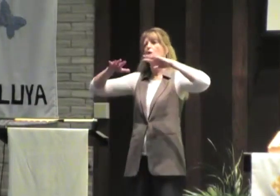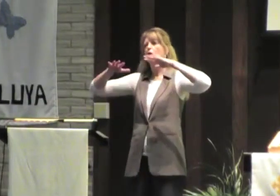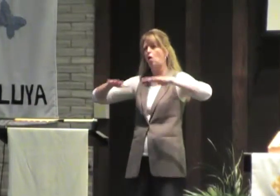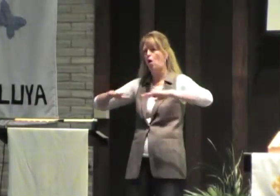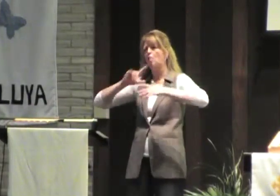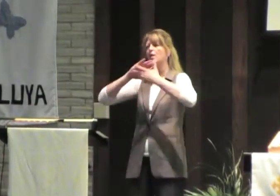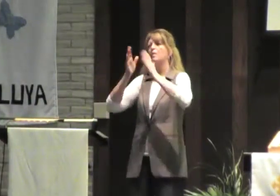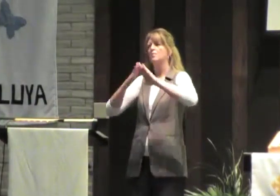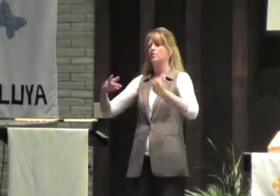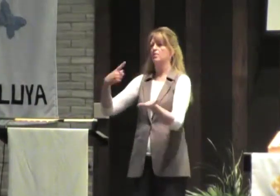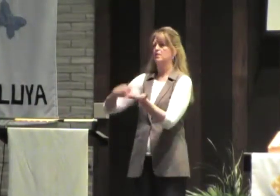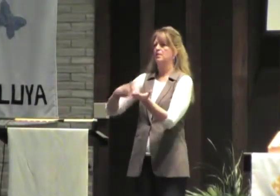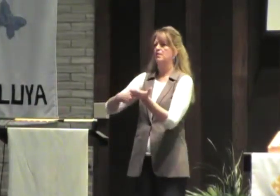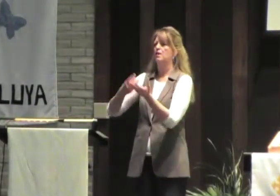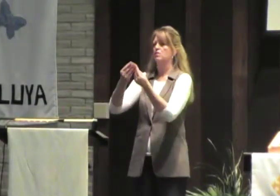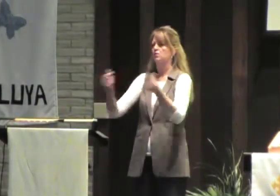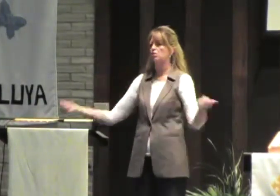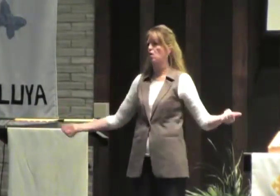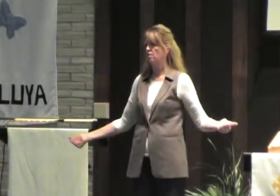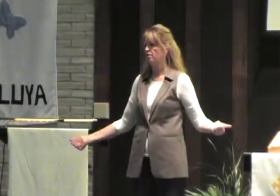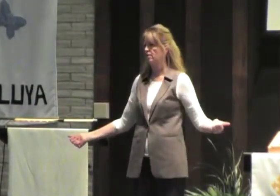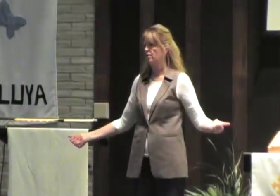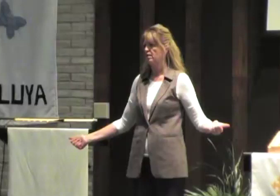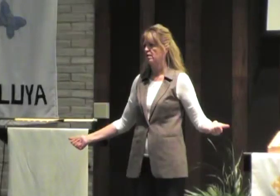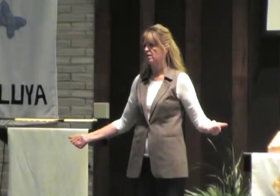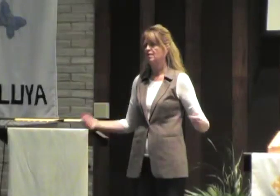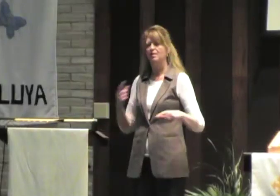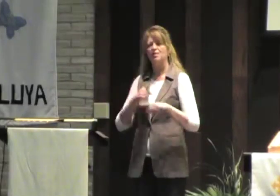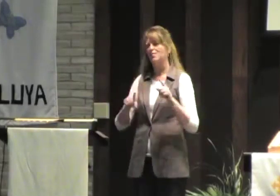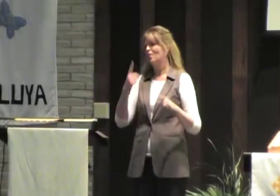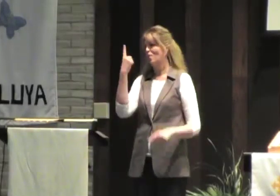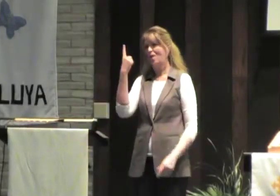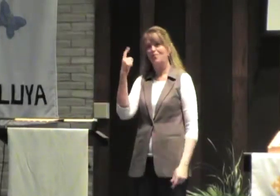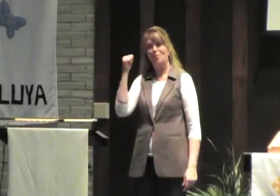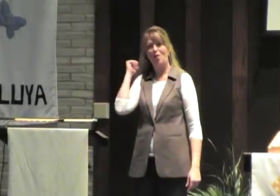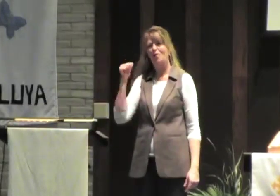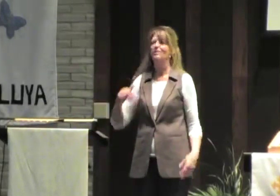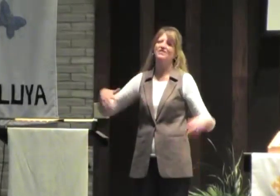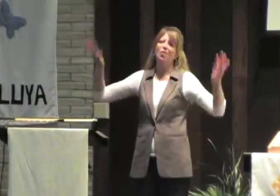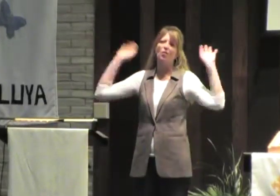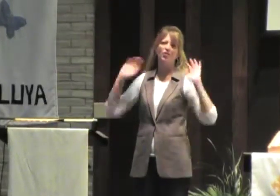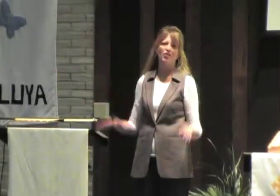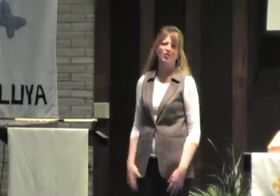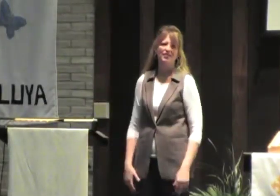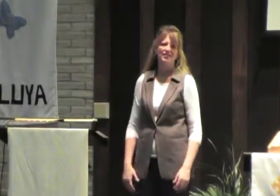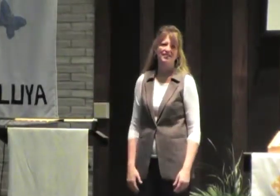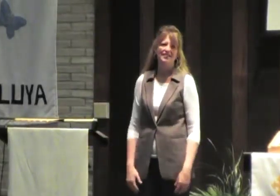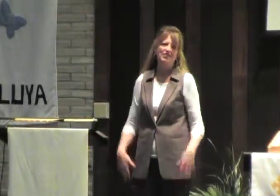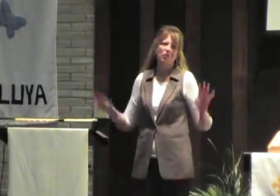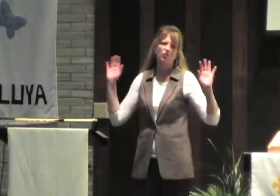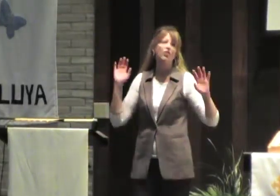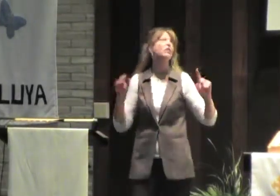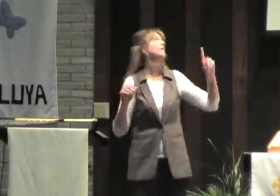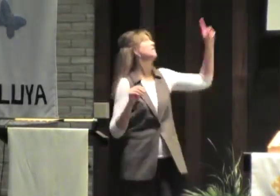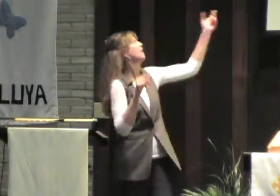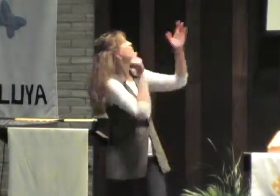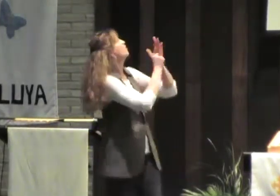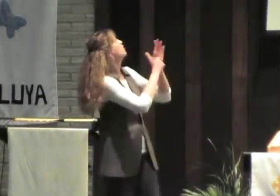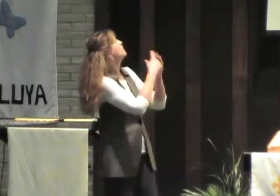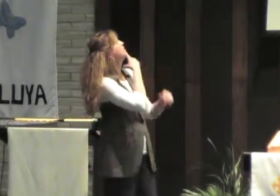You have to both agree to sit and calm down and discuss it until you solve it. But if one will, then it's over.